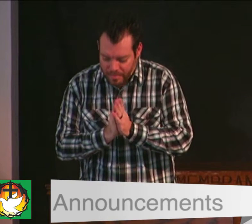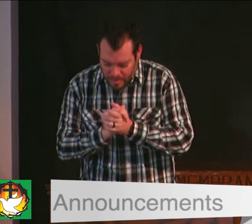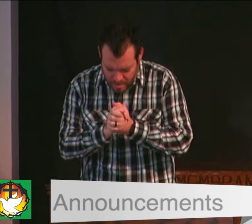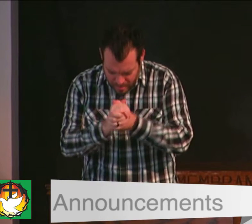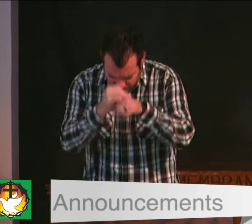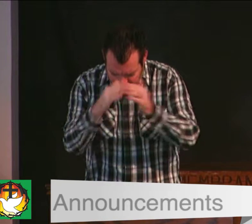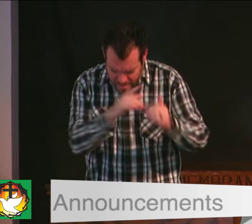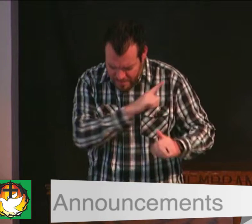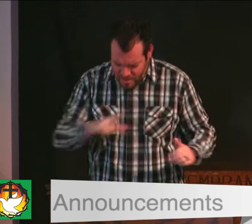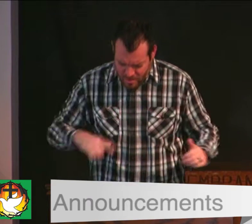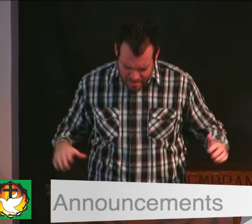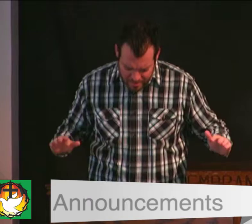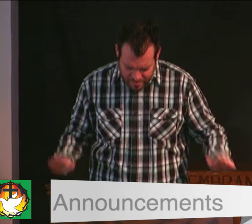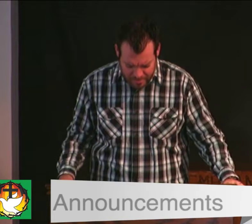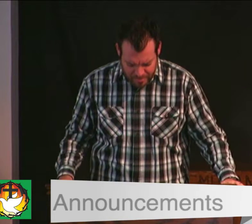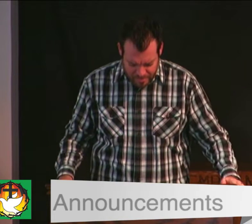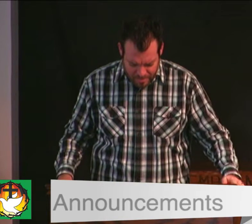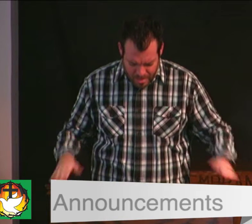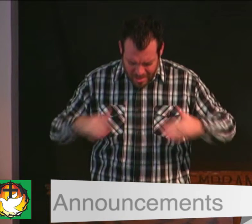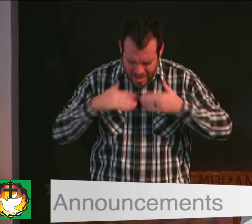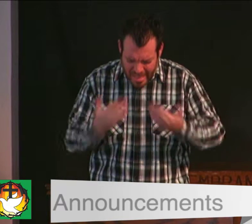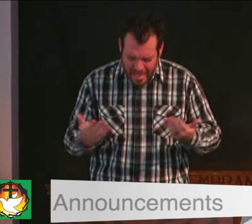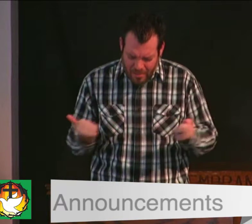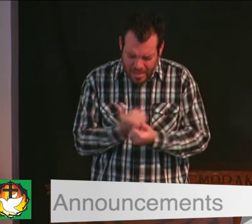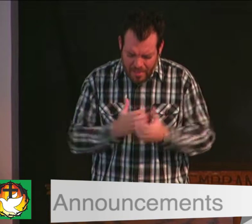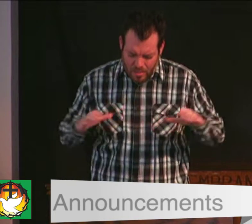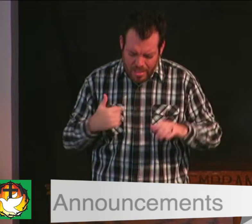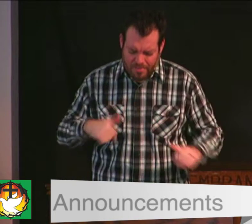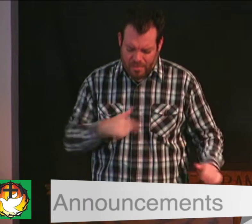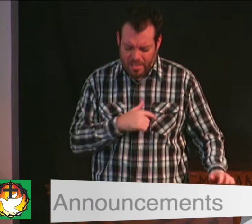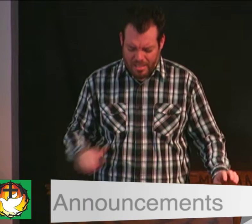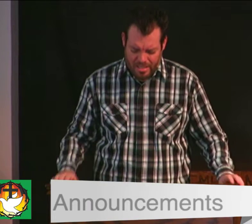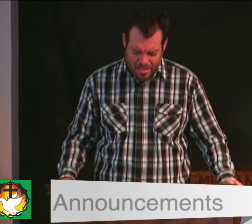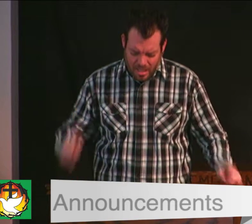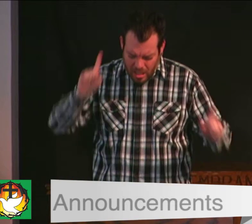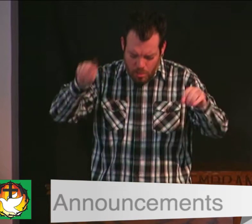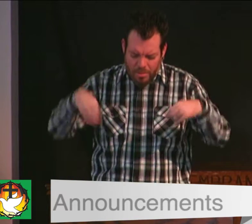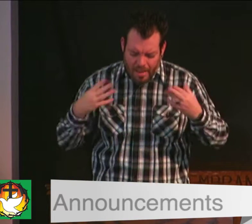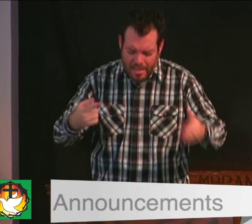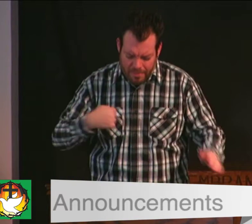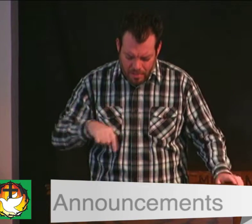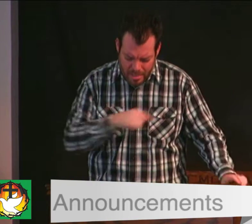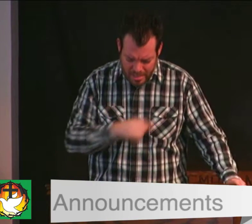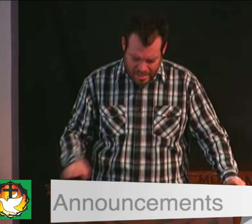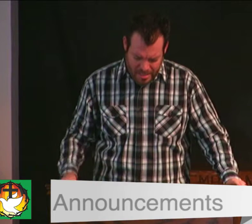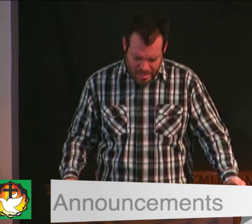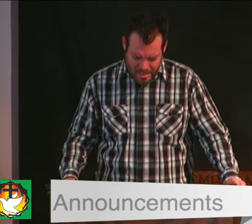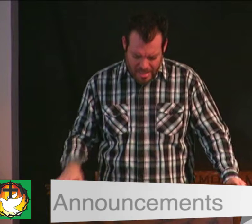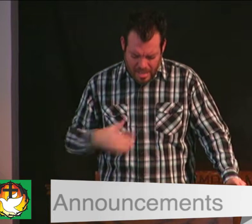Father in heaven, Lord, we thank you for everything you've done for us. you provided for us as we